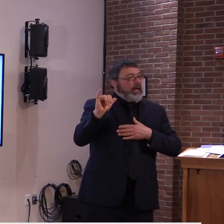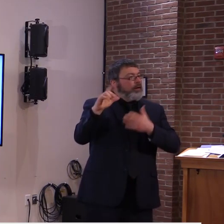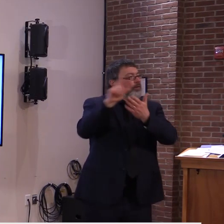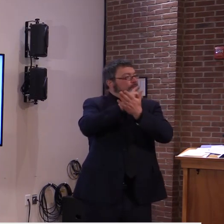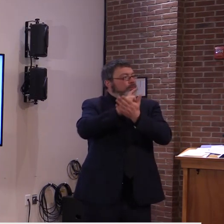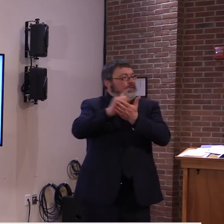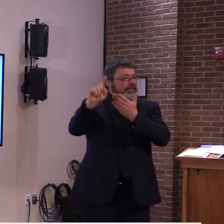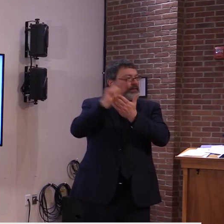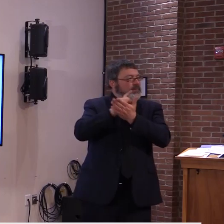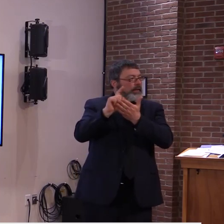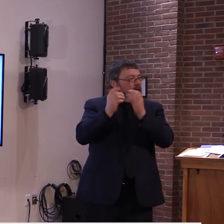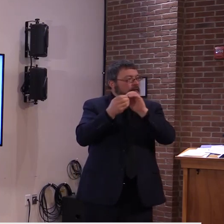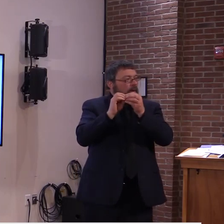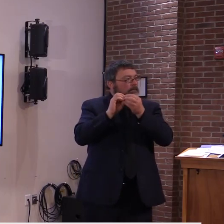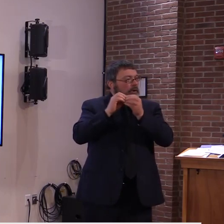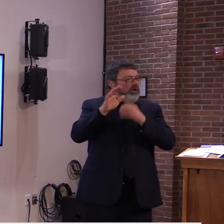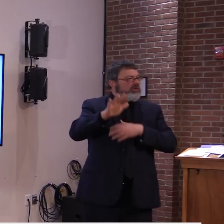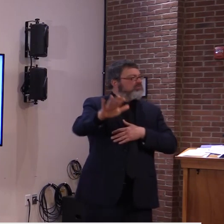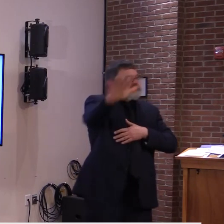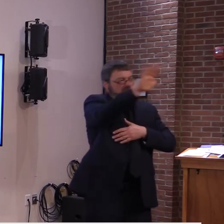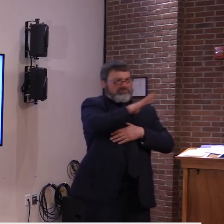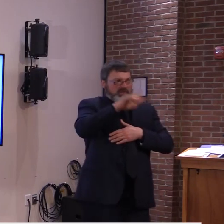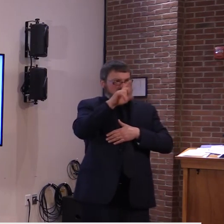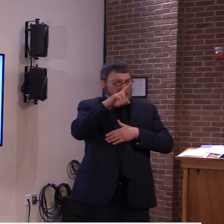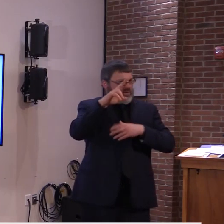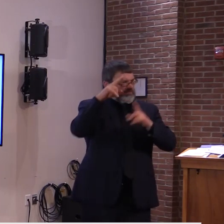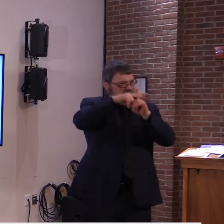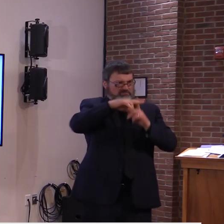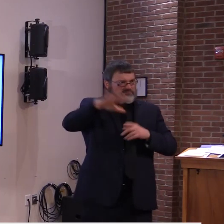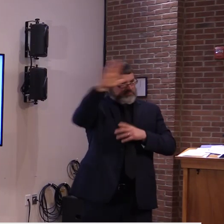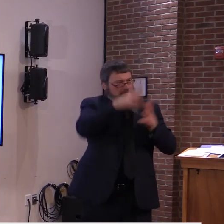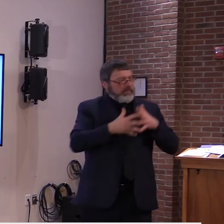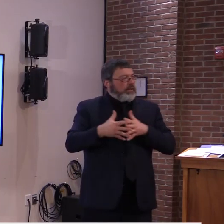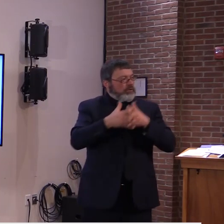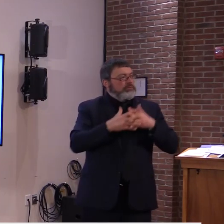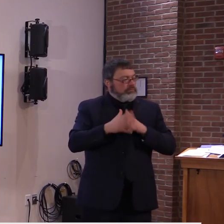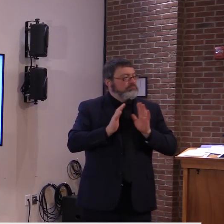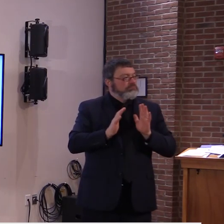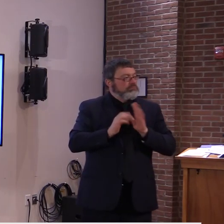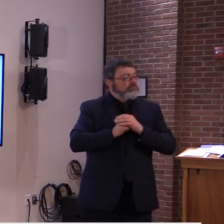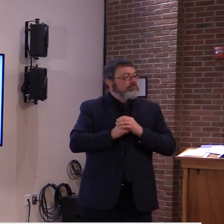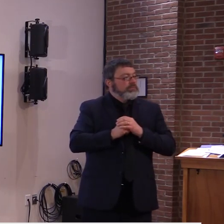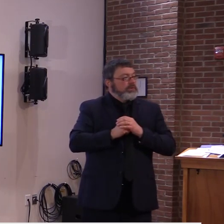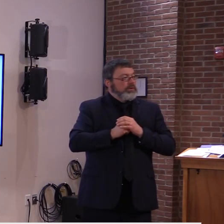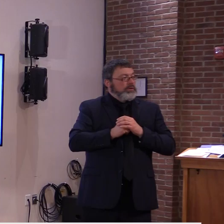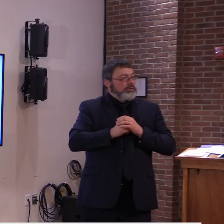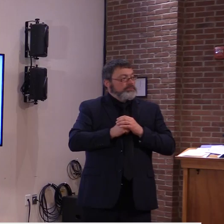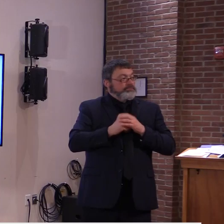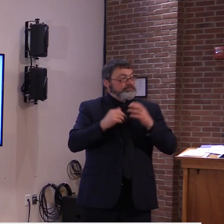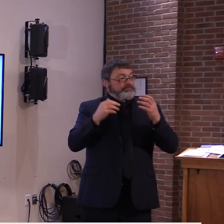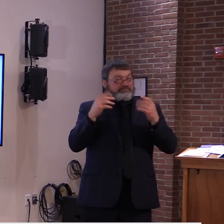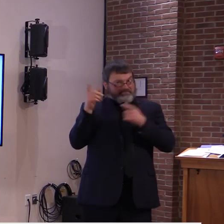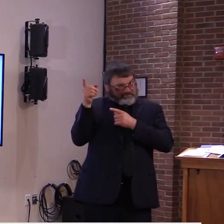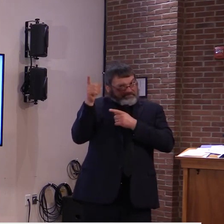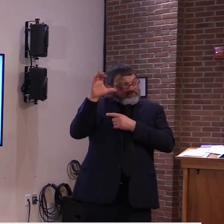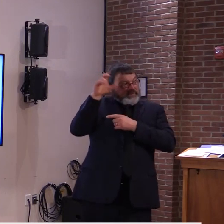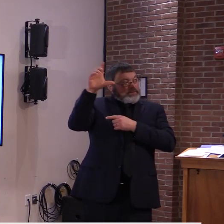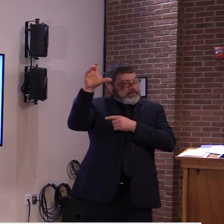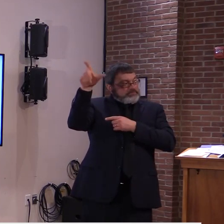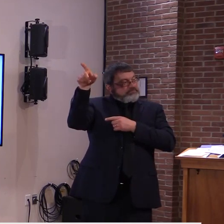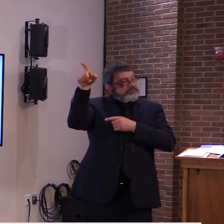and we are now at the level that is regarded as sporadic. Sporadic is just what it says. We may have an